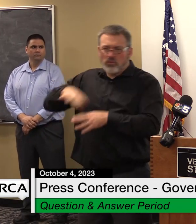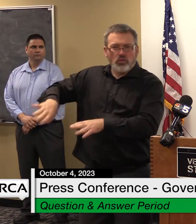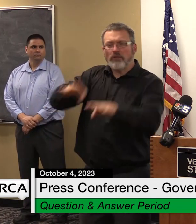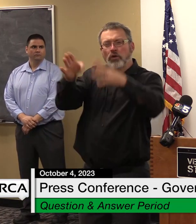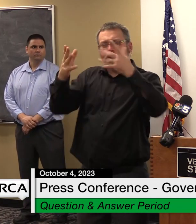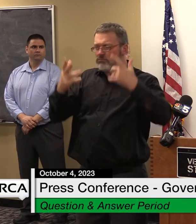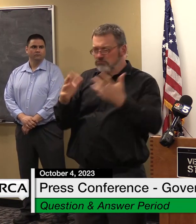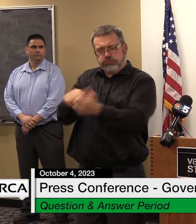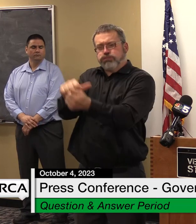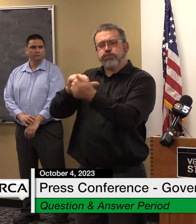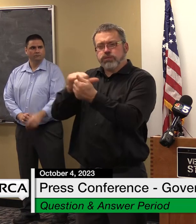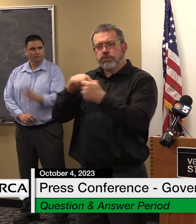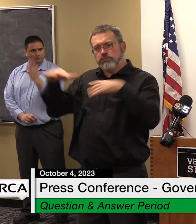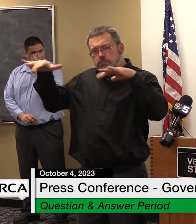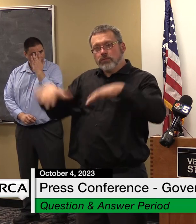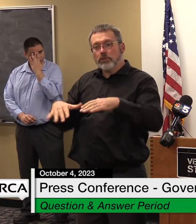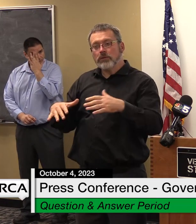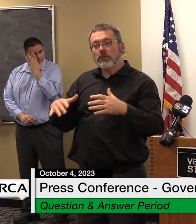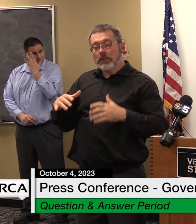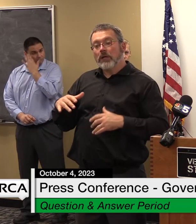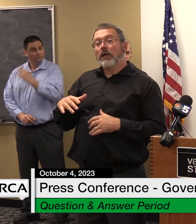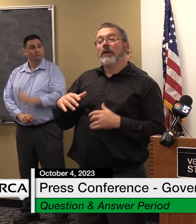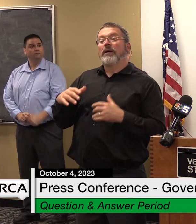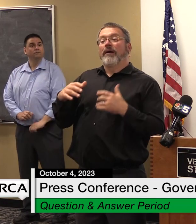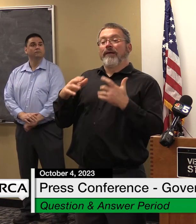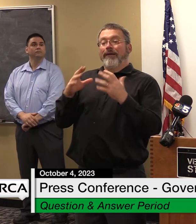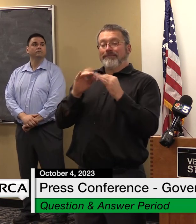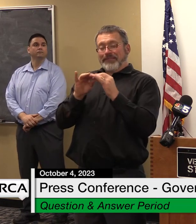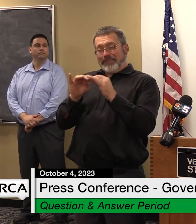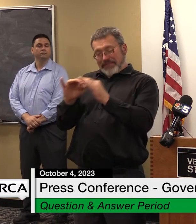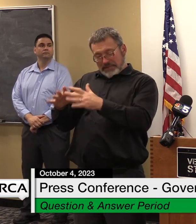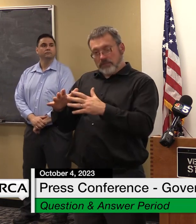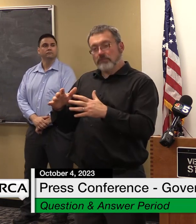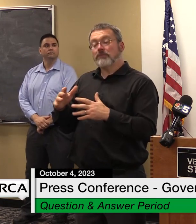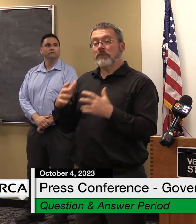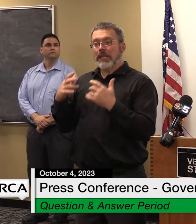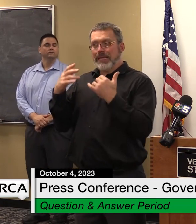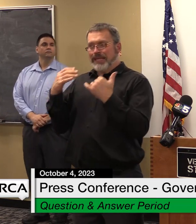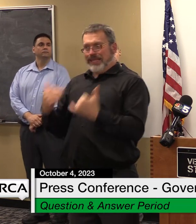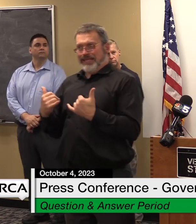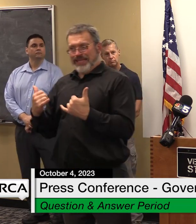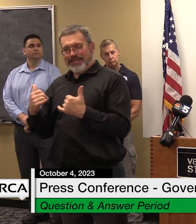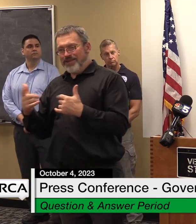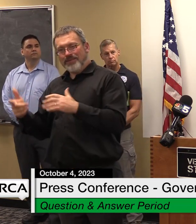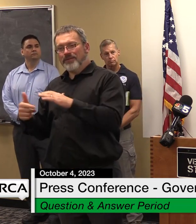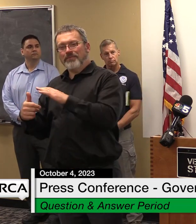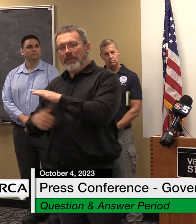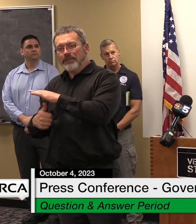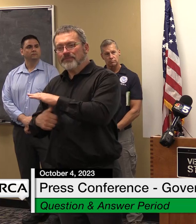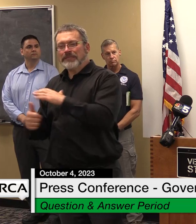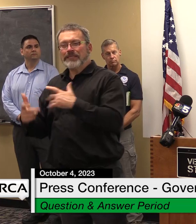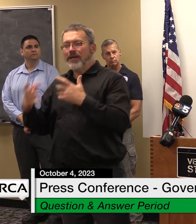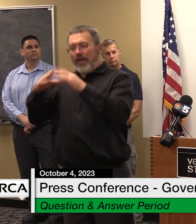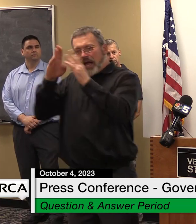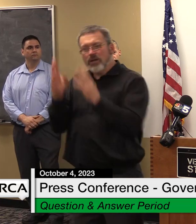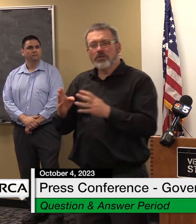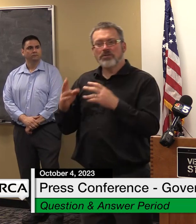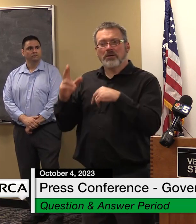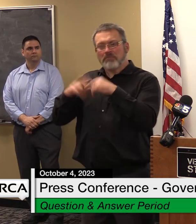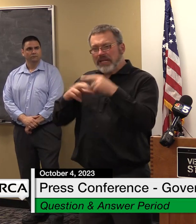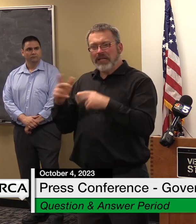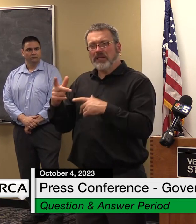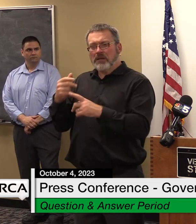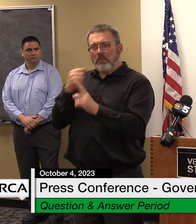not that it took a long time to rebuild them, but you could see them. this affected our downtowns more